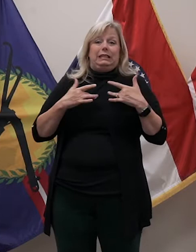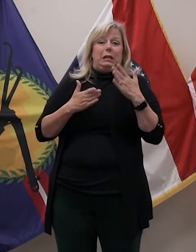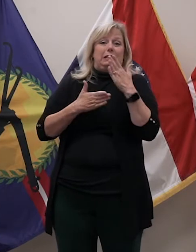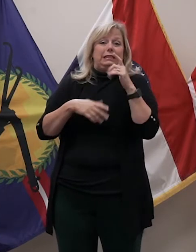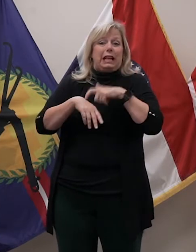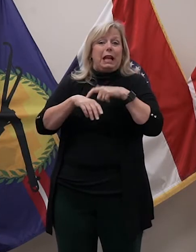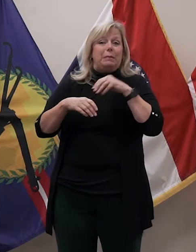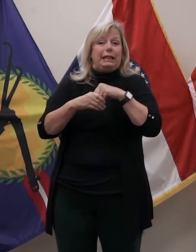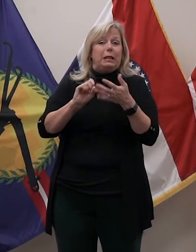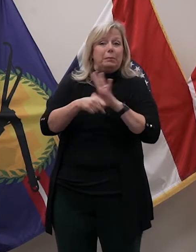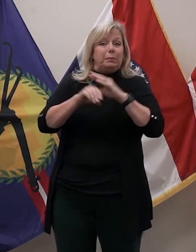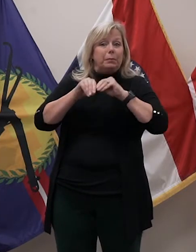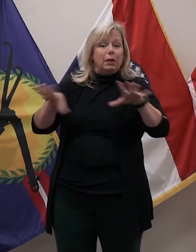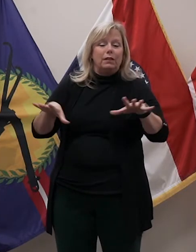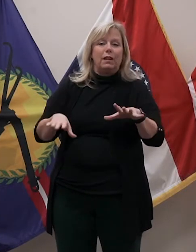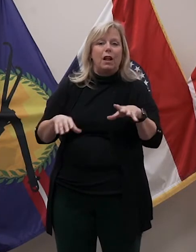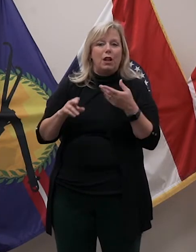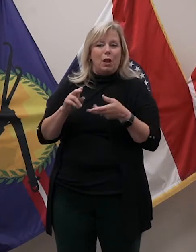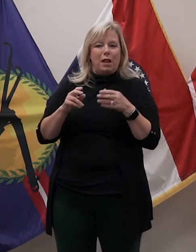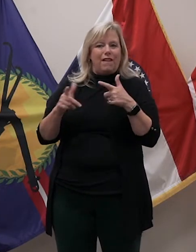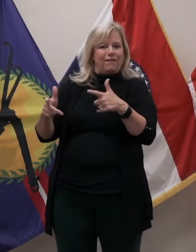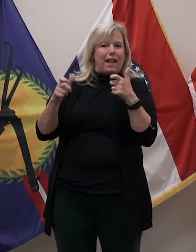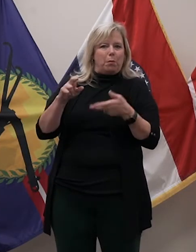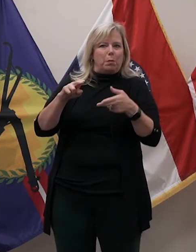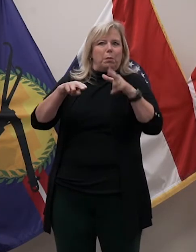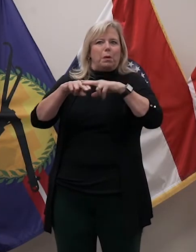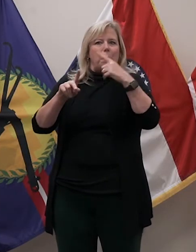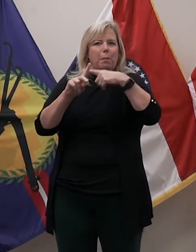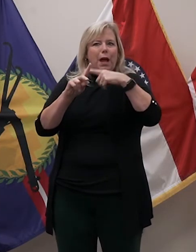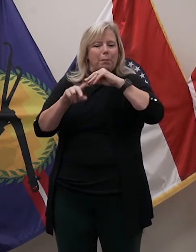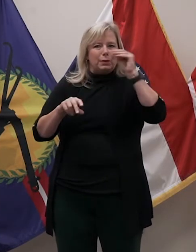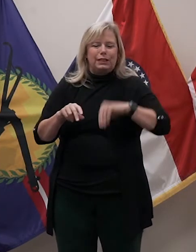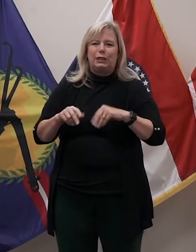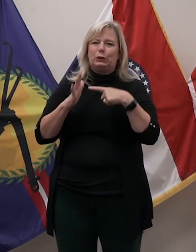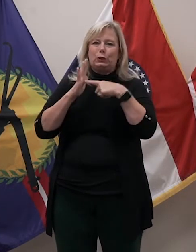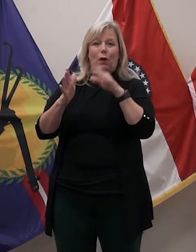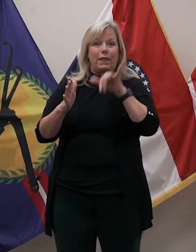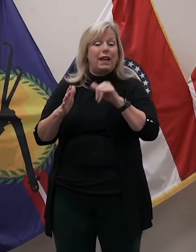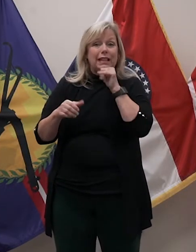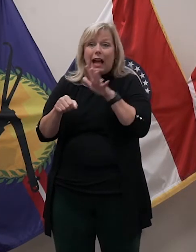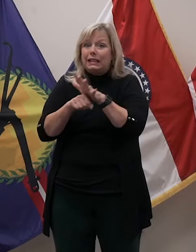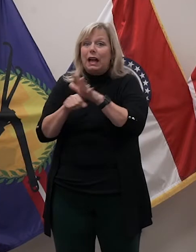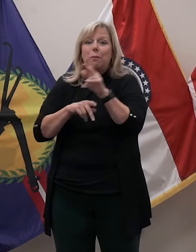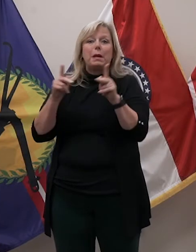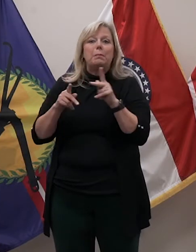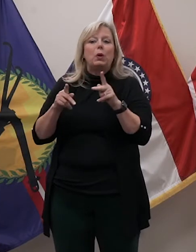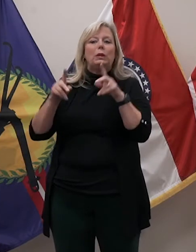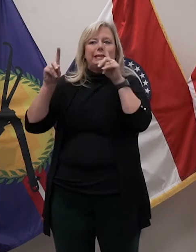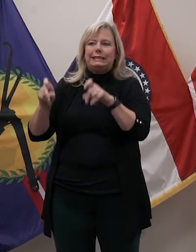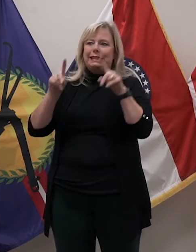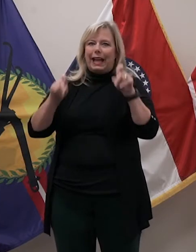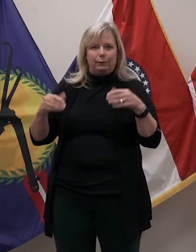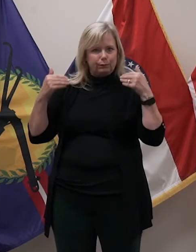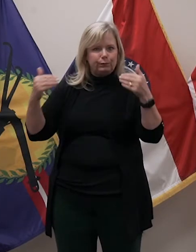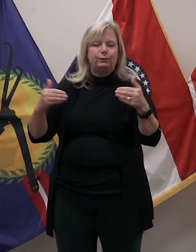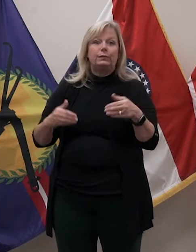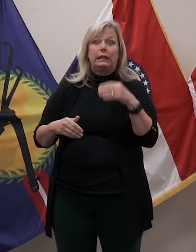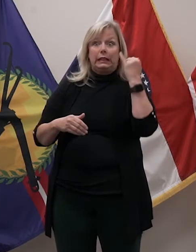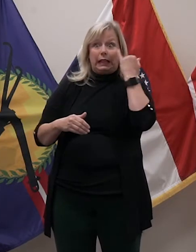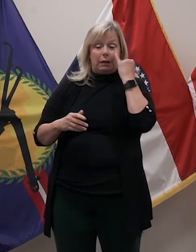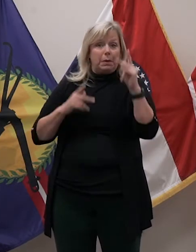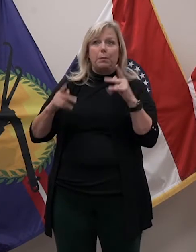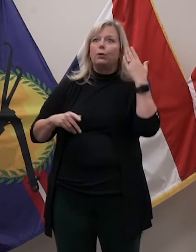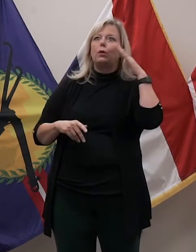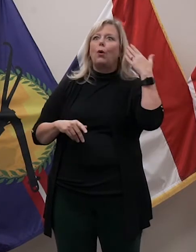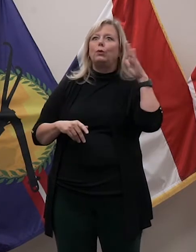pandemic. The rapidly rising positivity rate is an indication that not enough people are being tested. If people